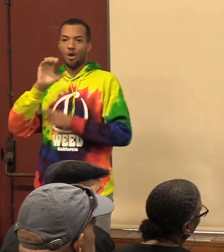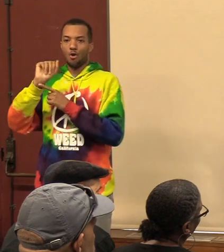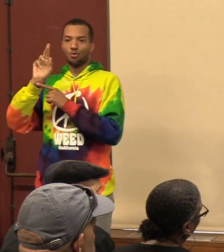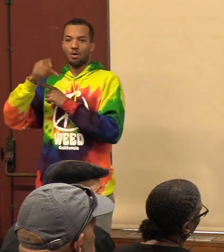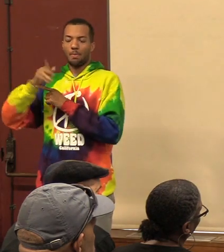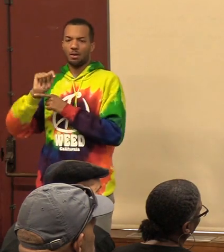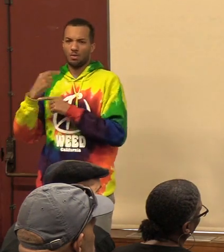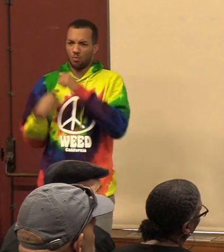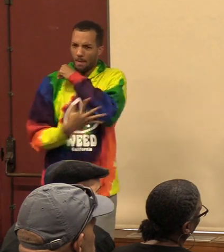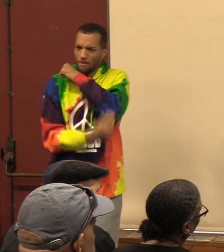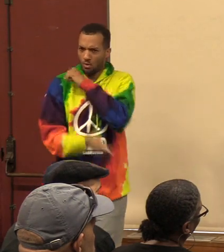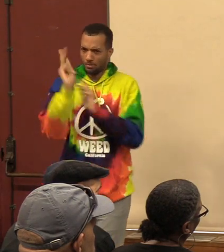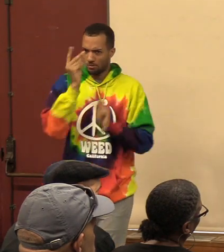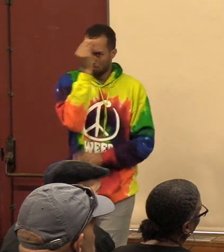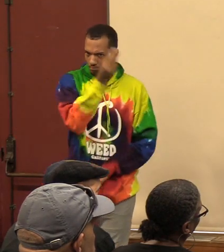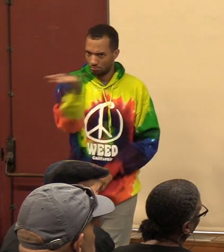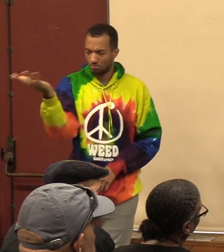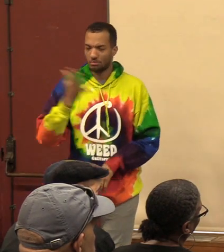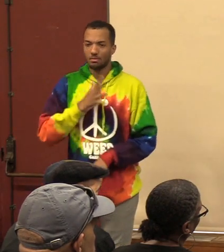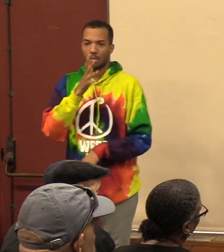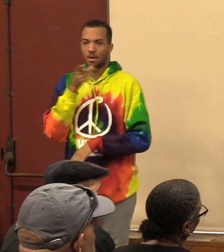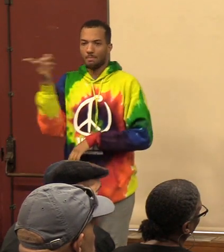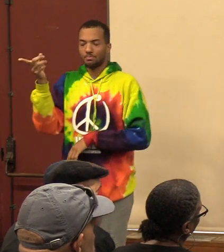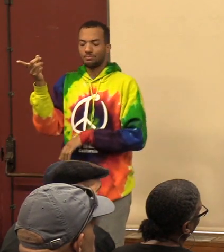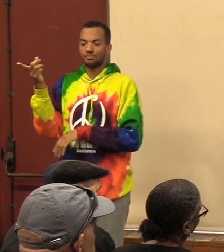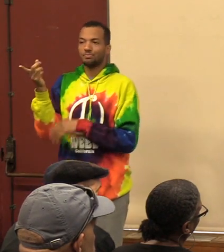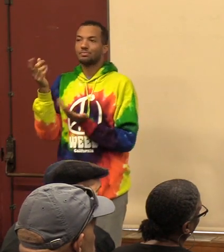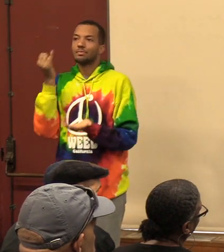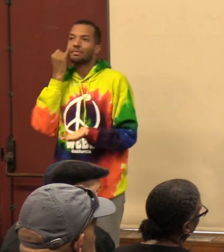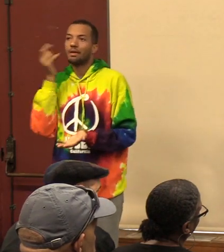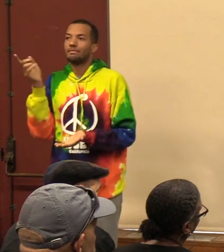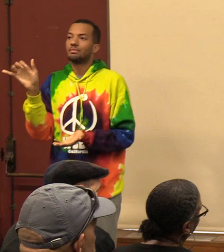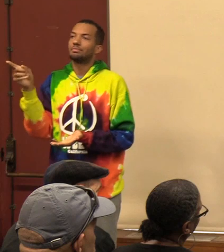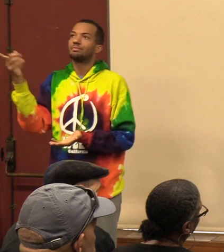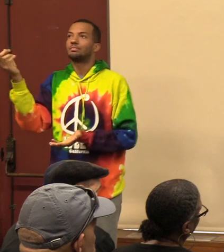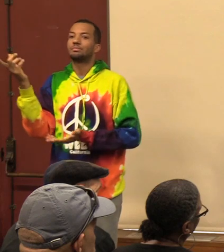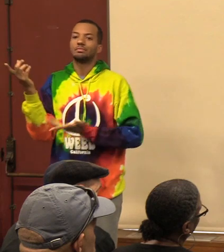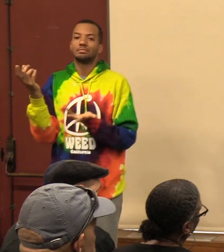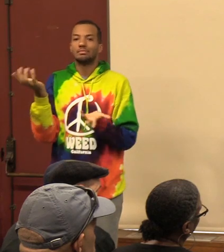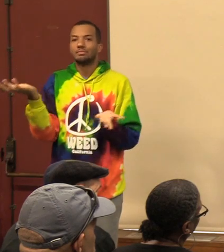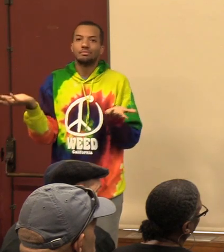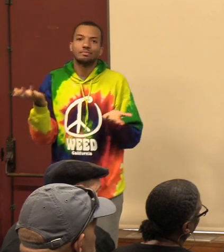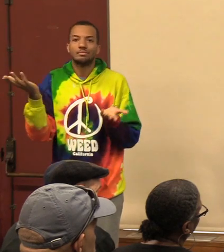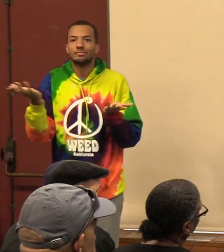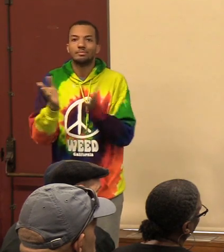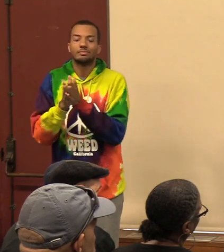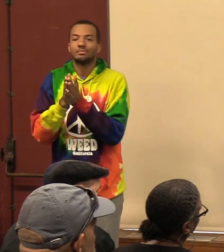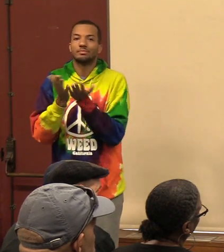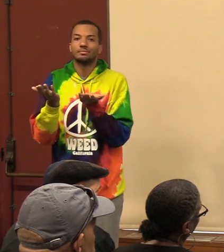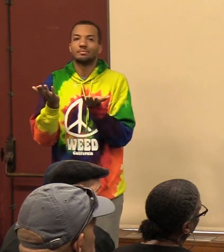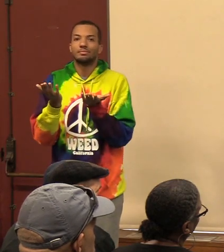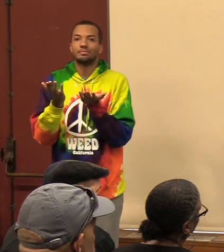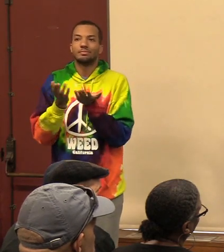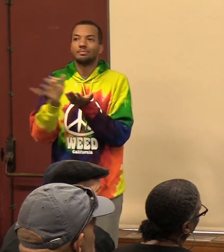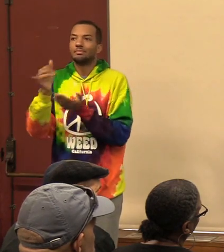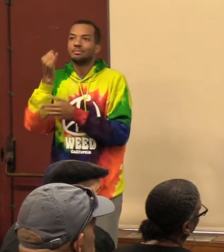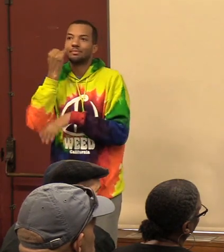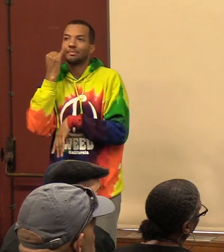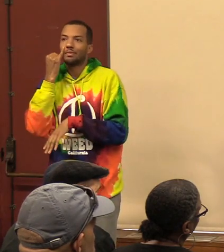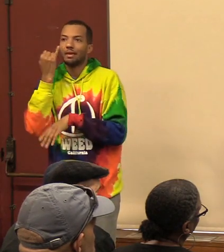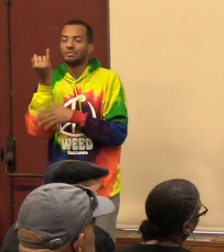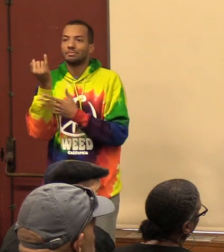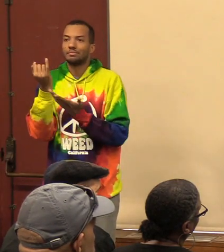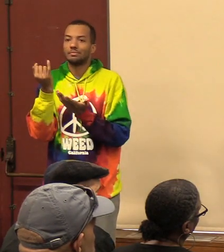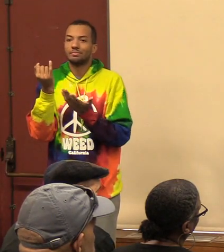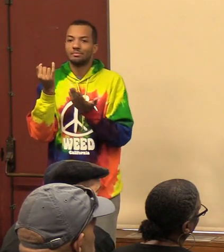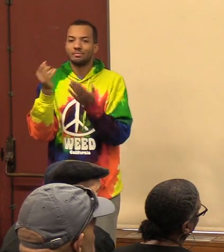were poor people. My mother, you could not, if she was in Cheviot Hills, they could not throw away a piece of carpet